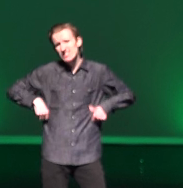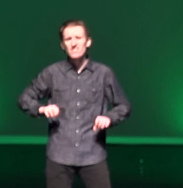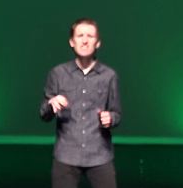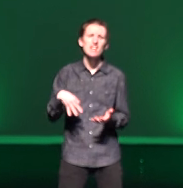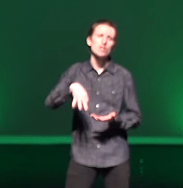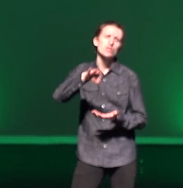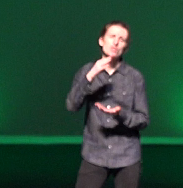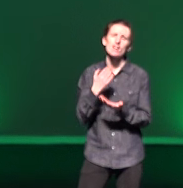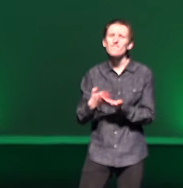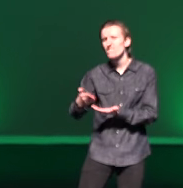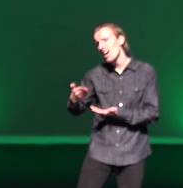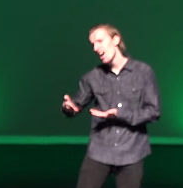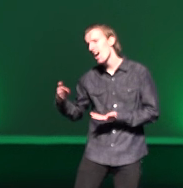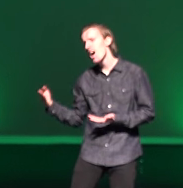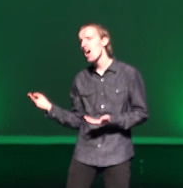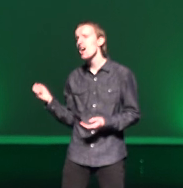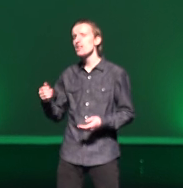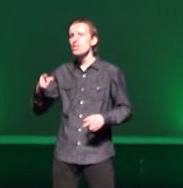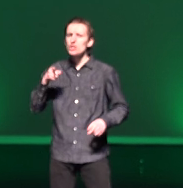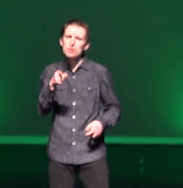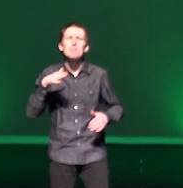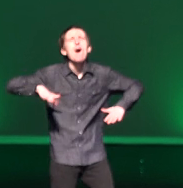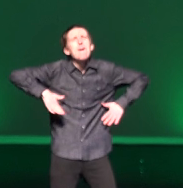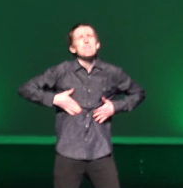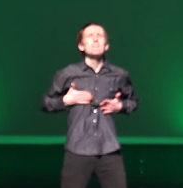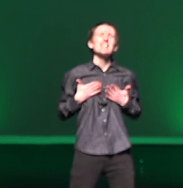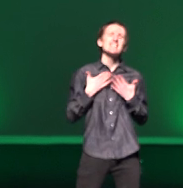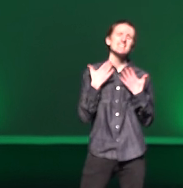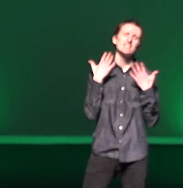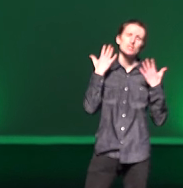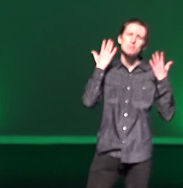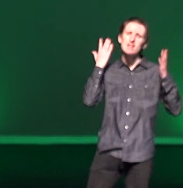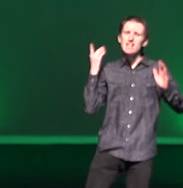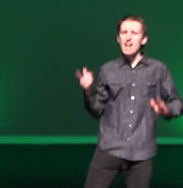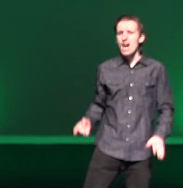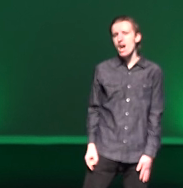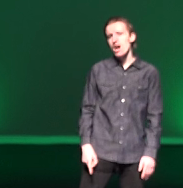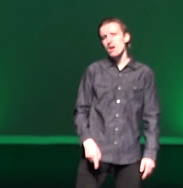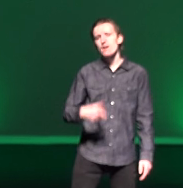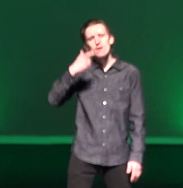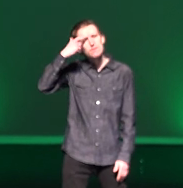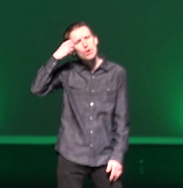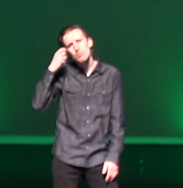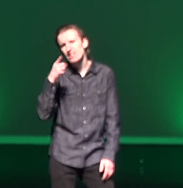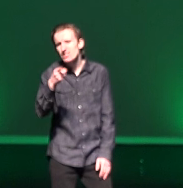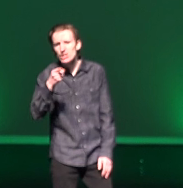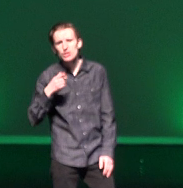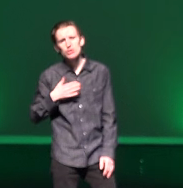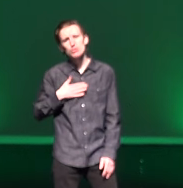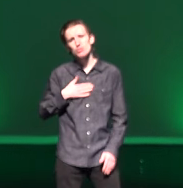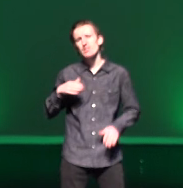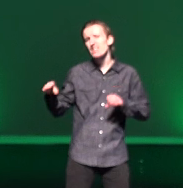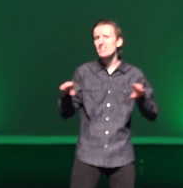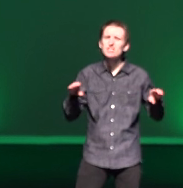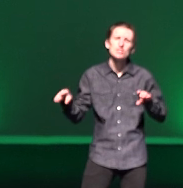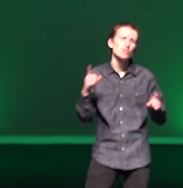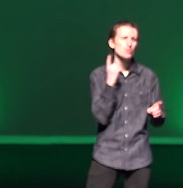something that you try to find You brought me into my mind life Oh, this is something that